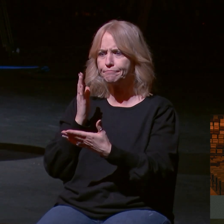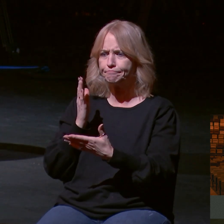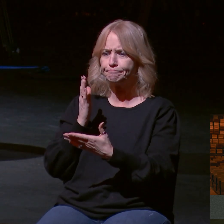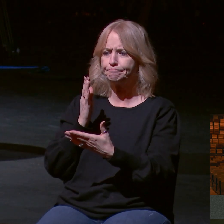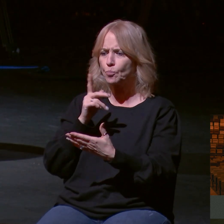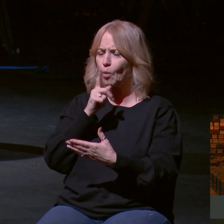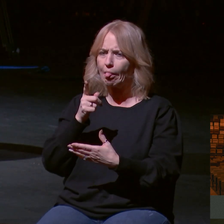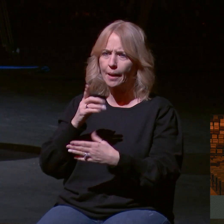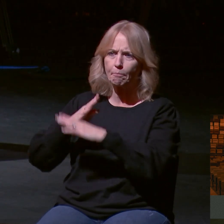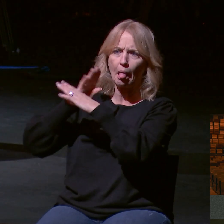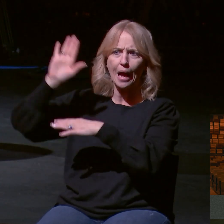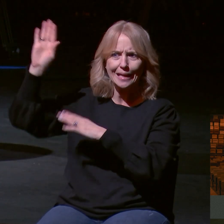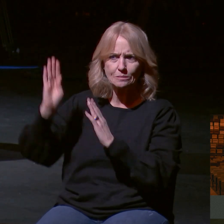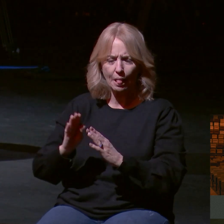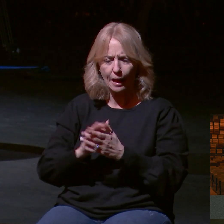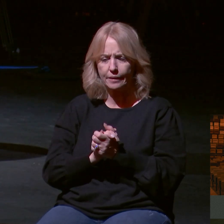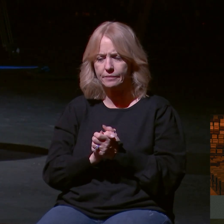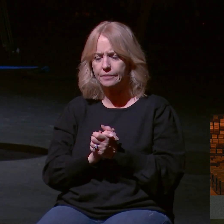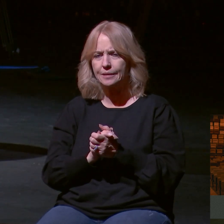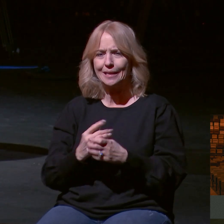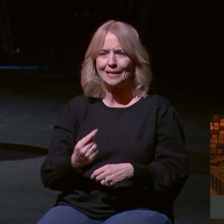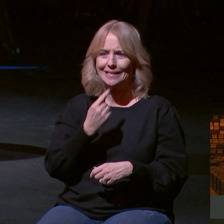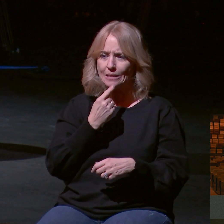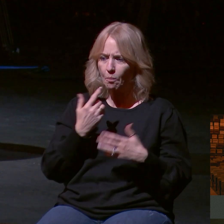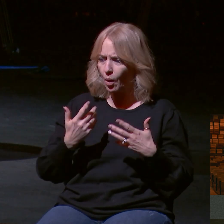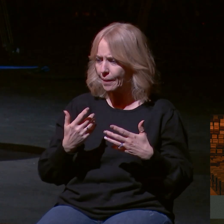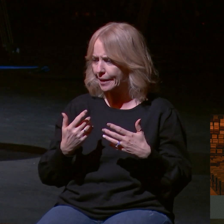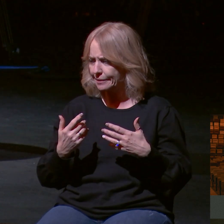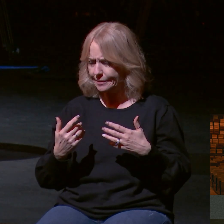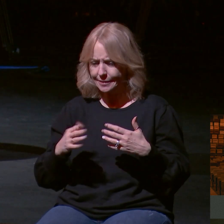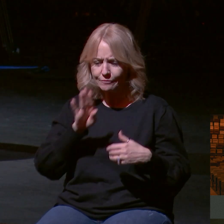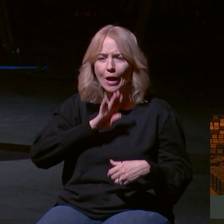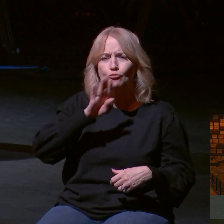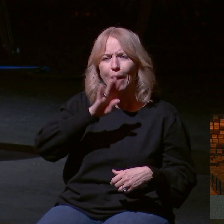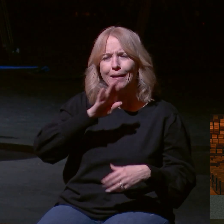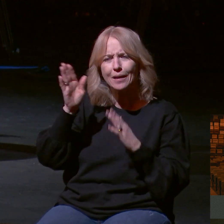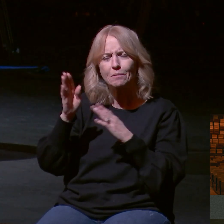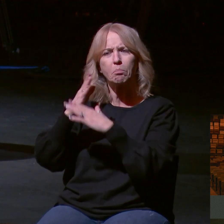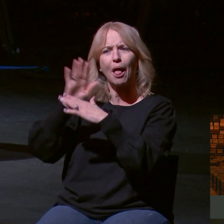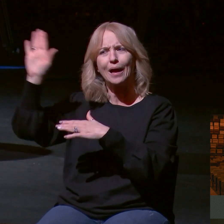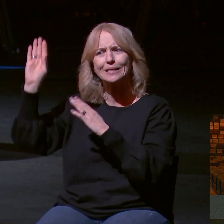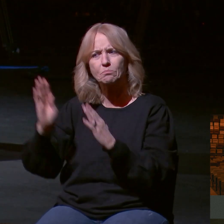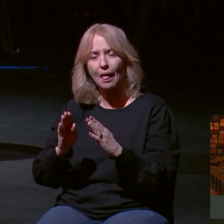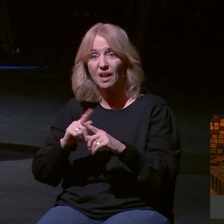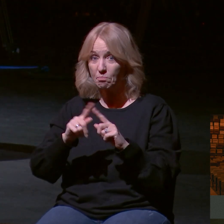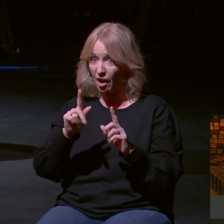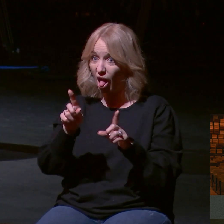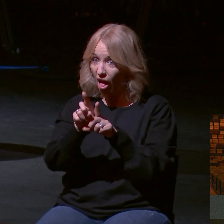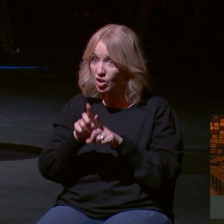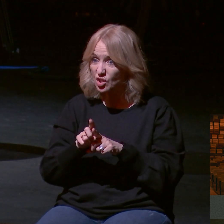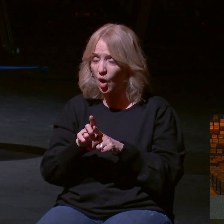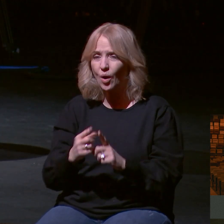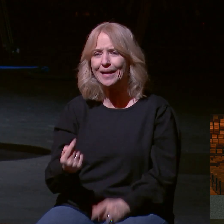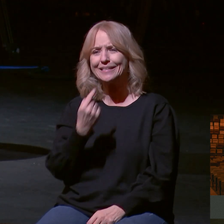year, we face disappointment in life. Some years are full of them, and it's easy to allow that disappointment to cause us to lose sight of what